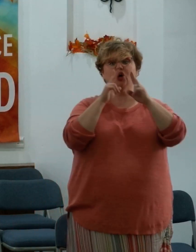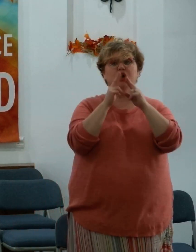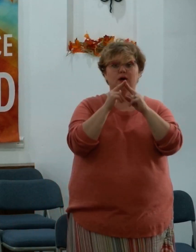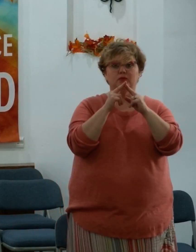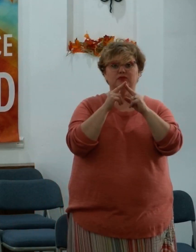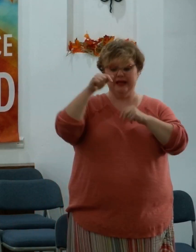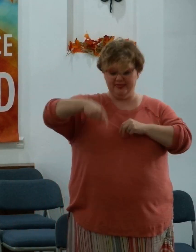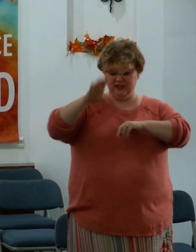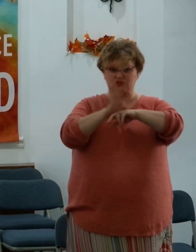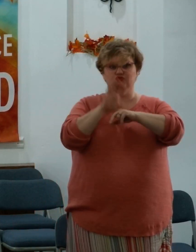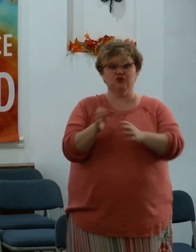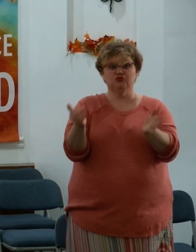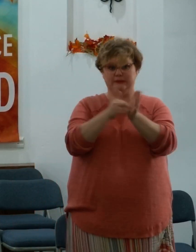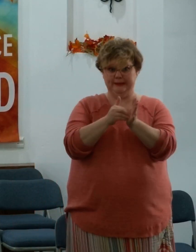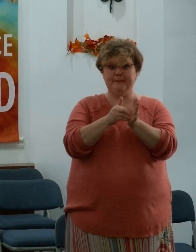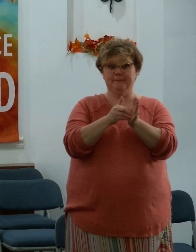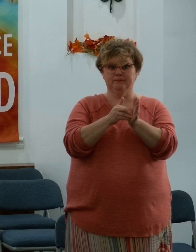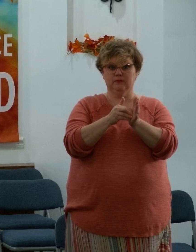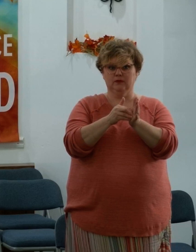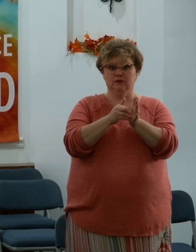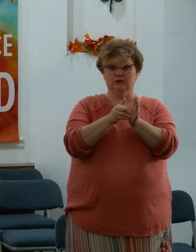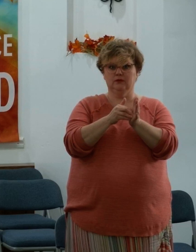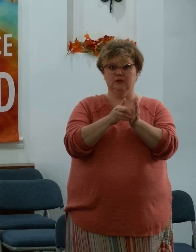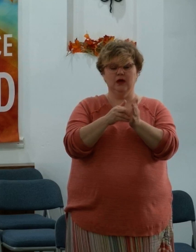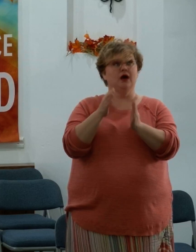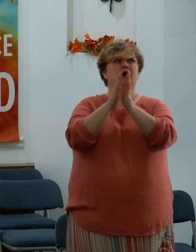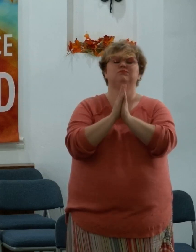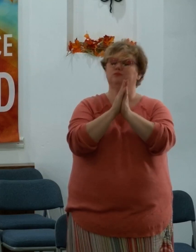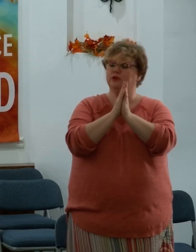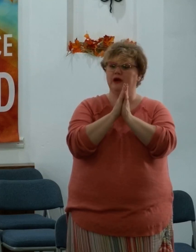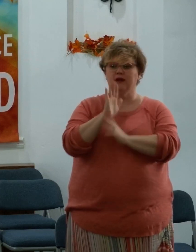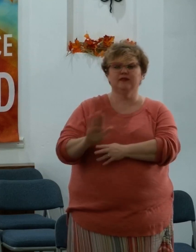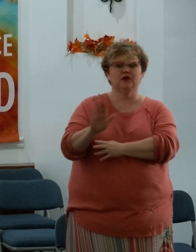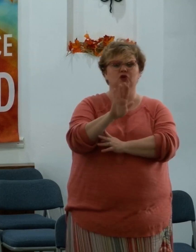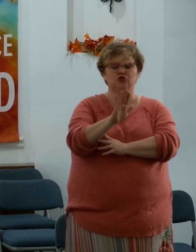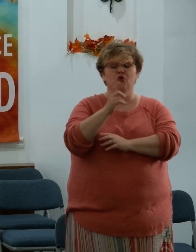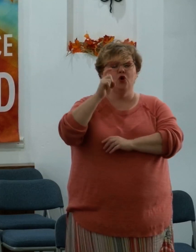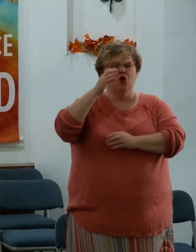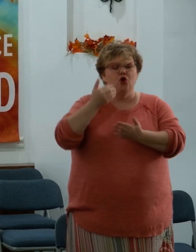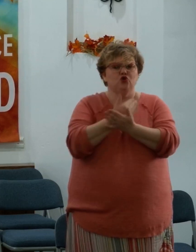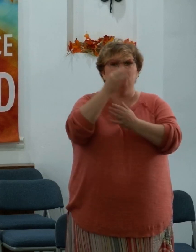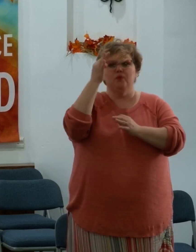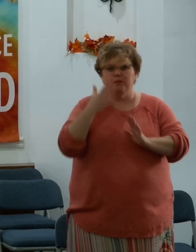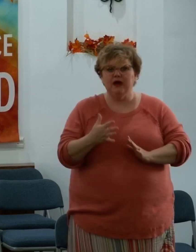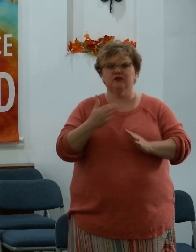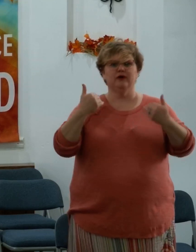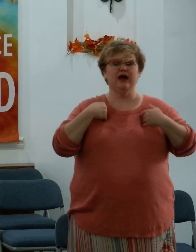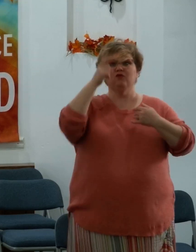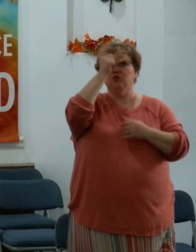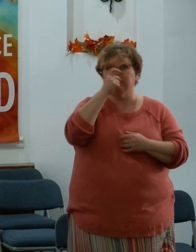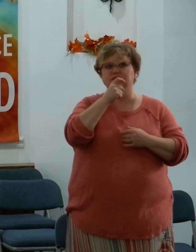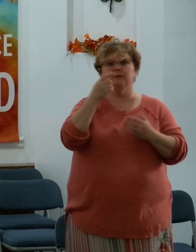this church once again. And I pray that your new pastor will have the wisdom to bring in